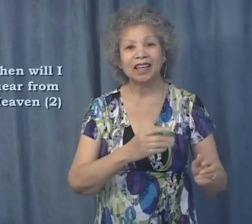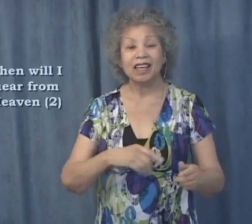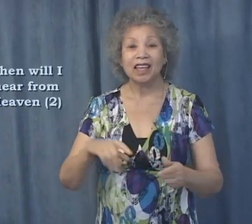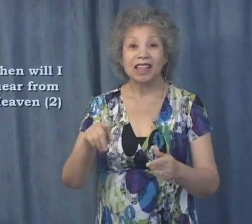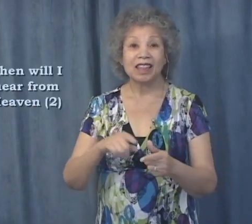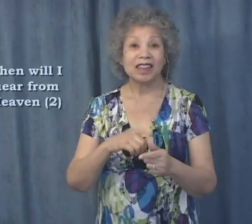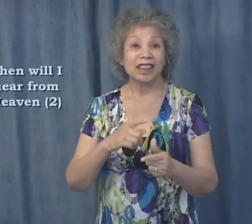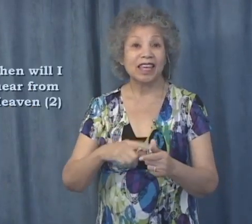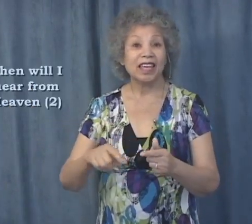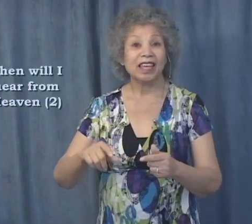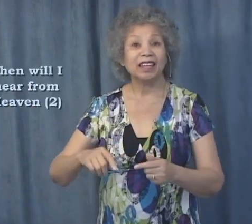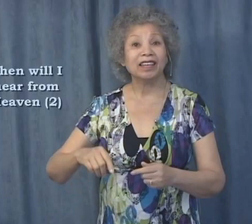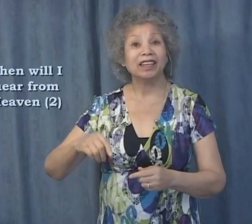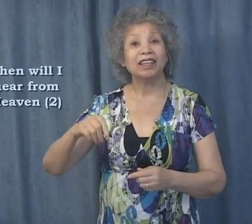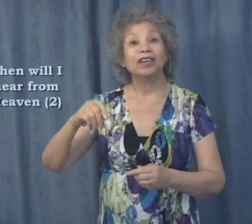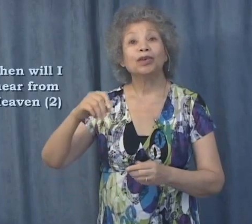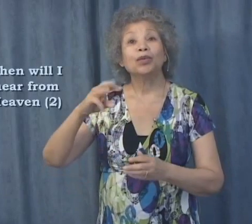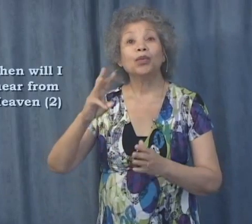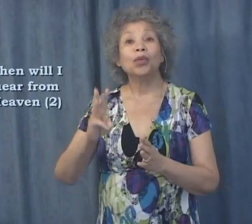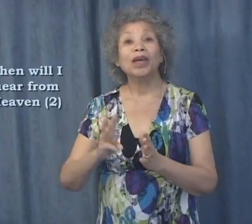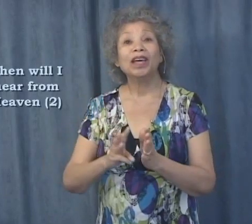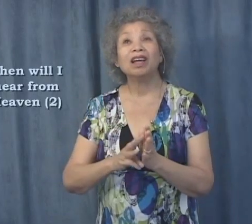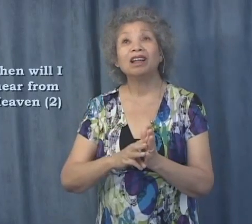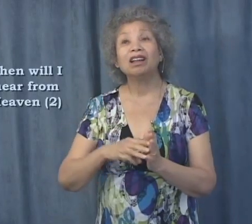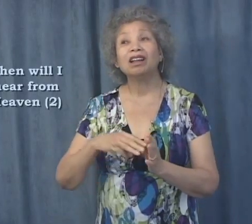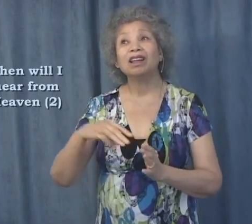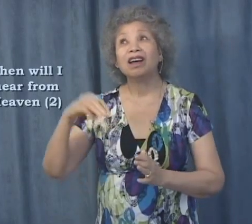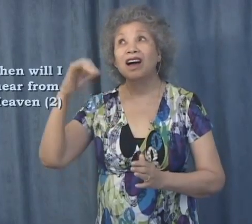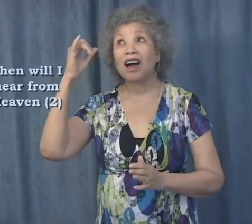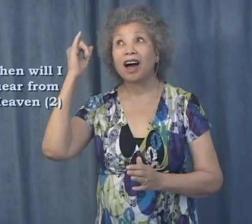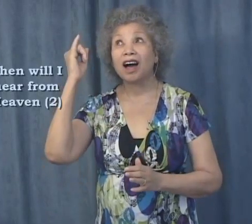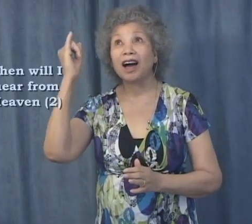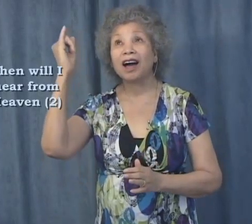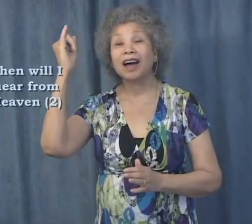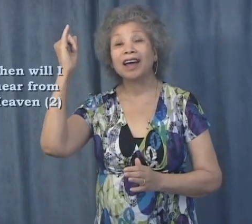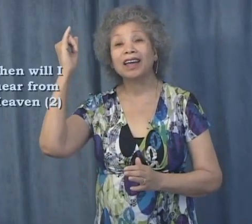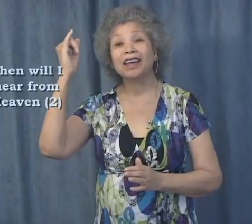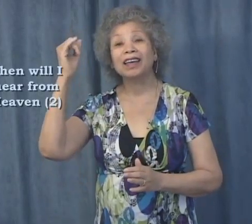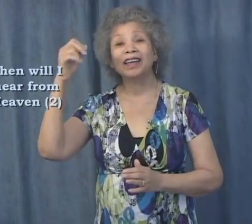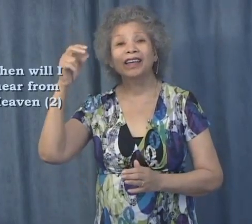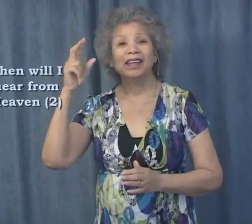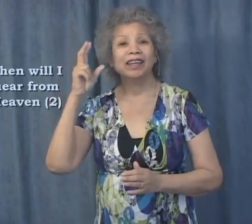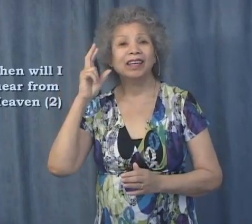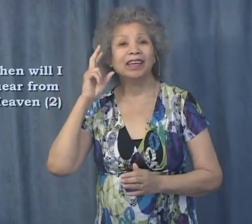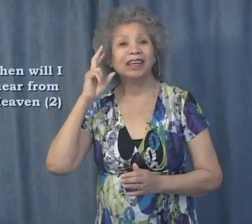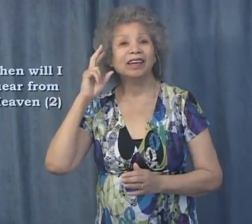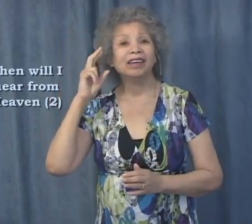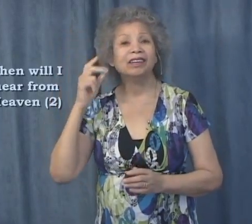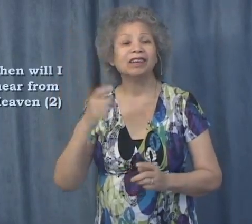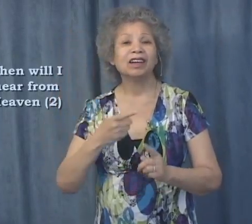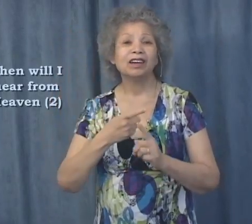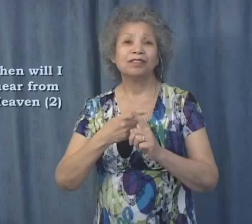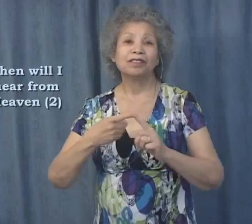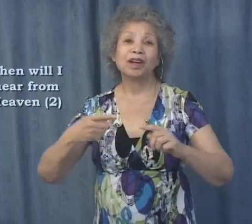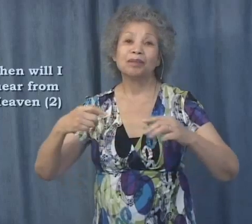then will I hear from